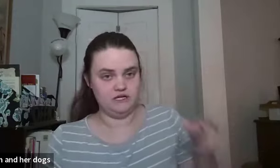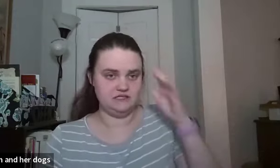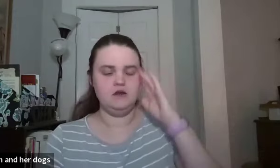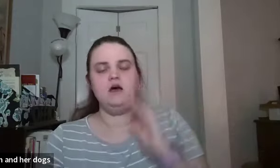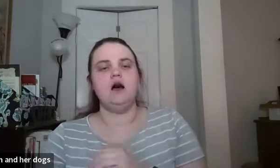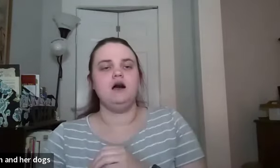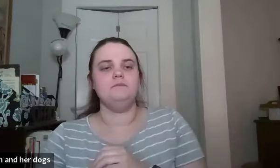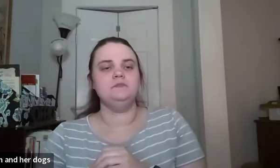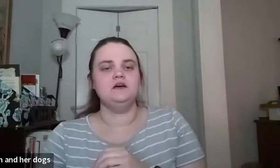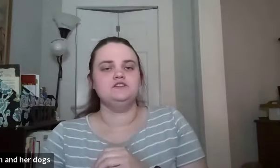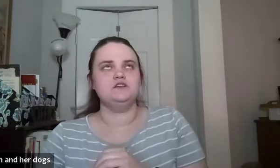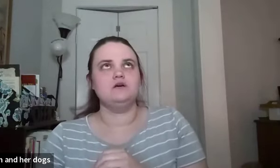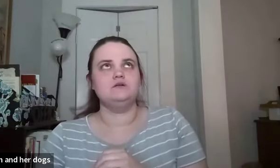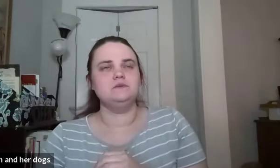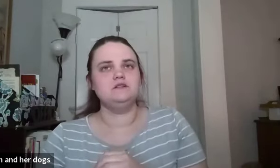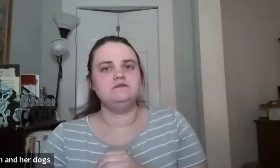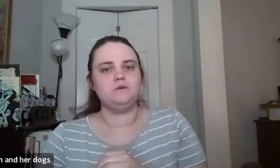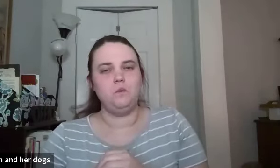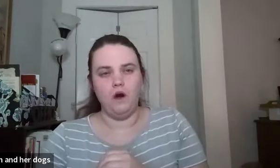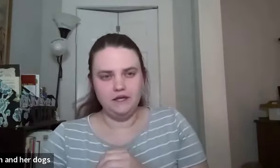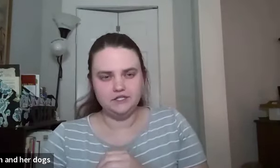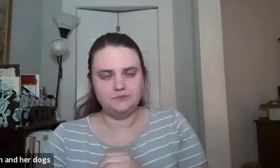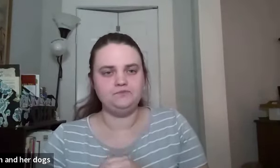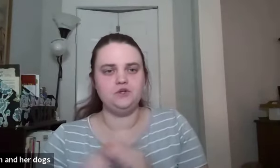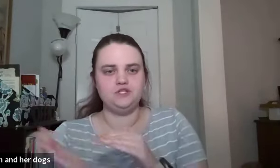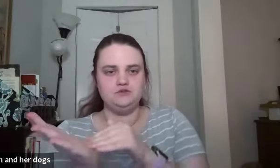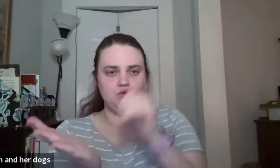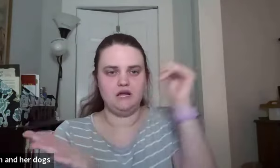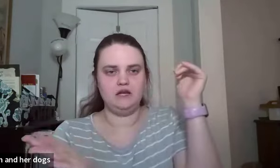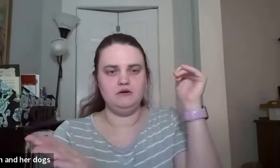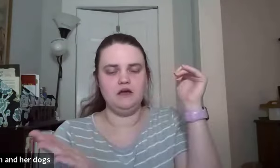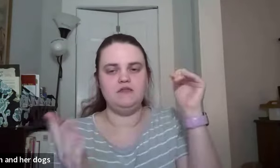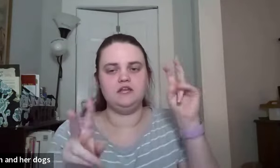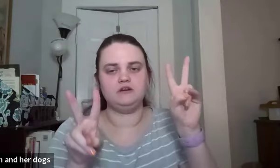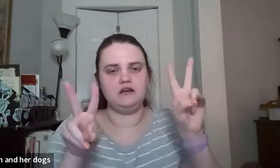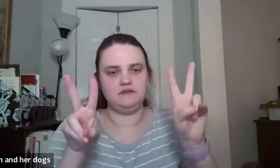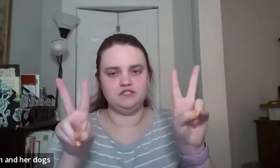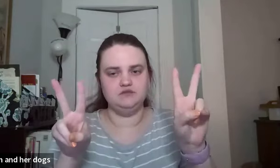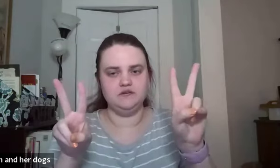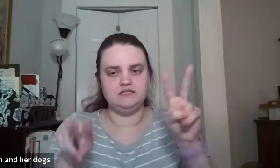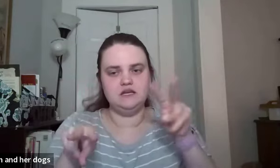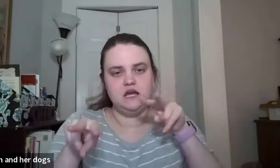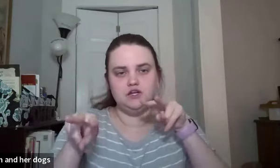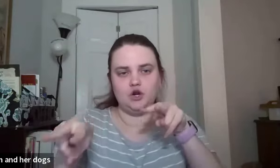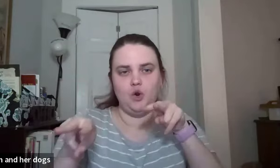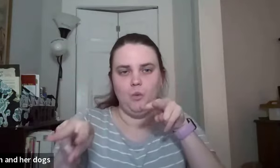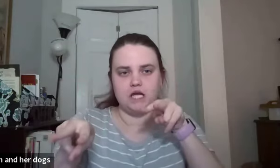warnings. So typically for watch, you would do tornado and then you're gonna have like 2 V's and you're gonna go